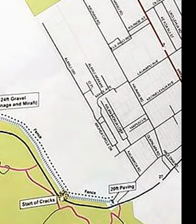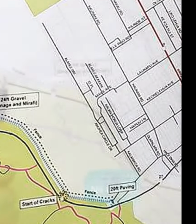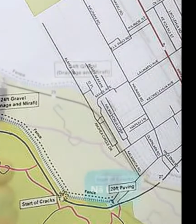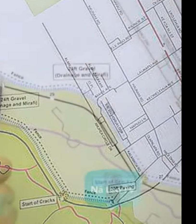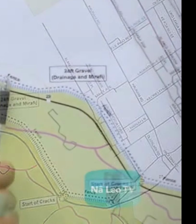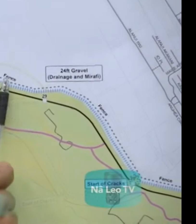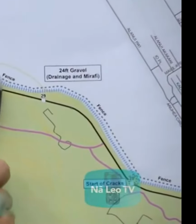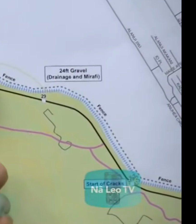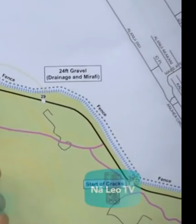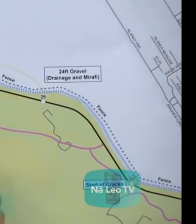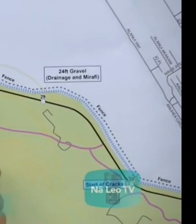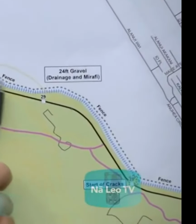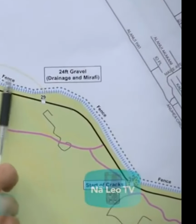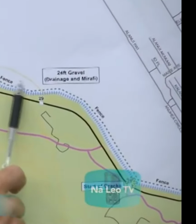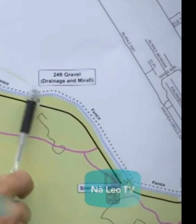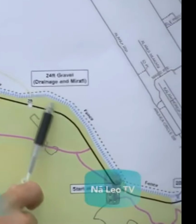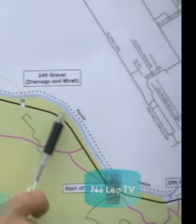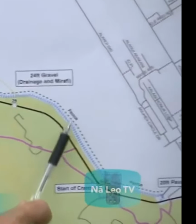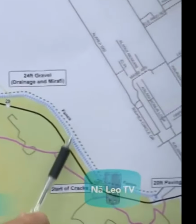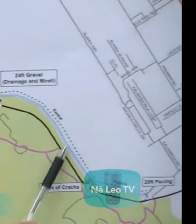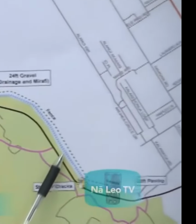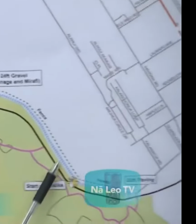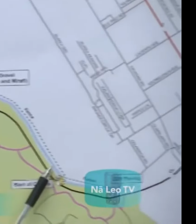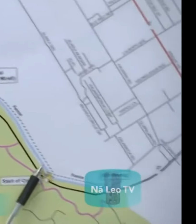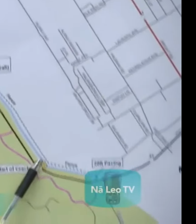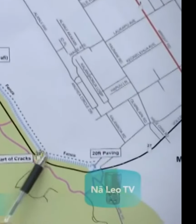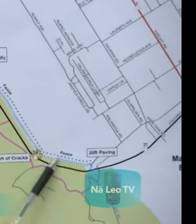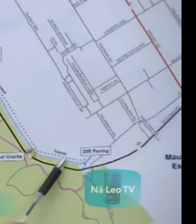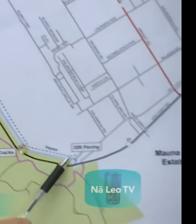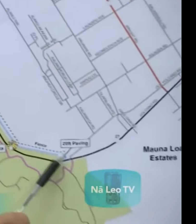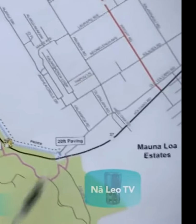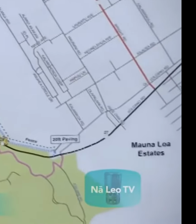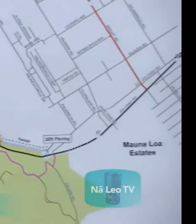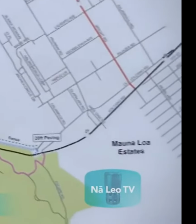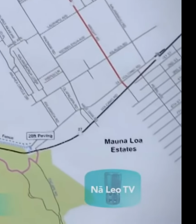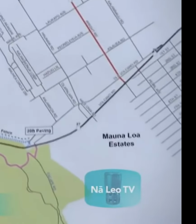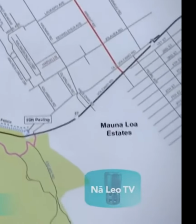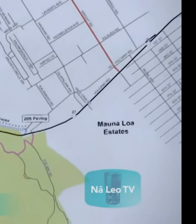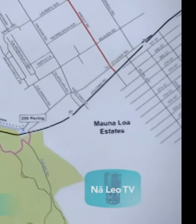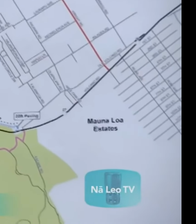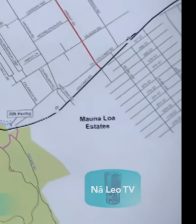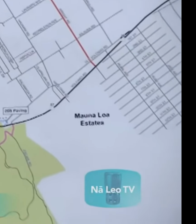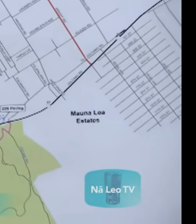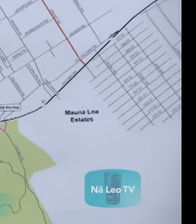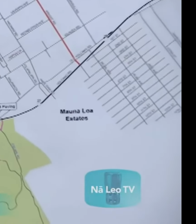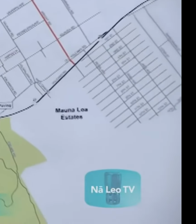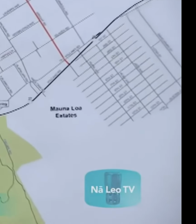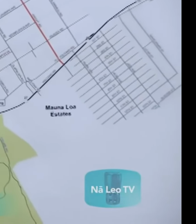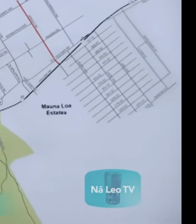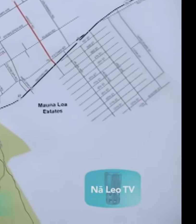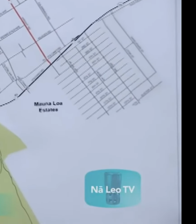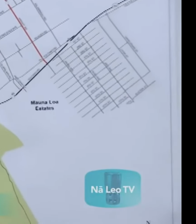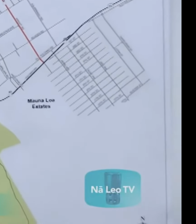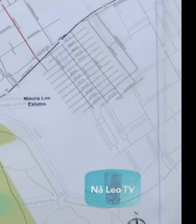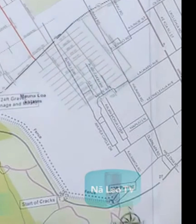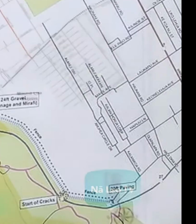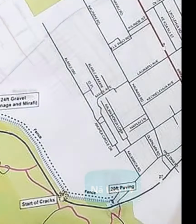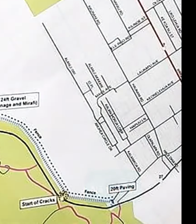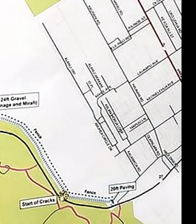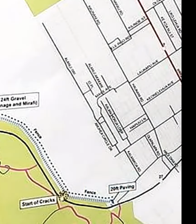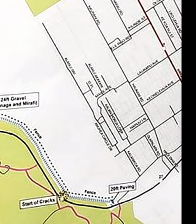and through the falling through the pasture, along the fence line, and comes out on the Upper Village